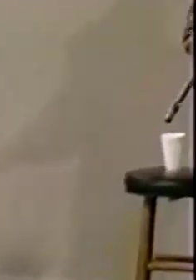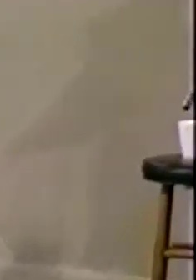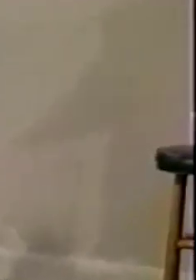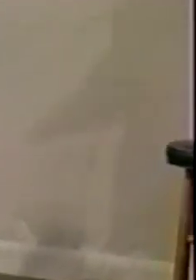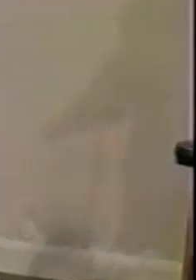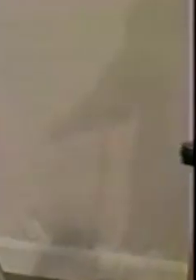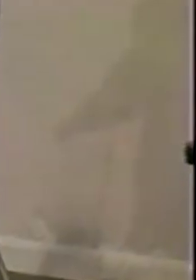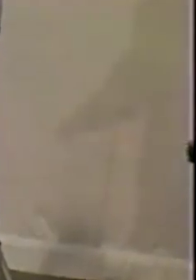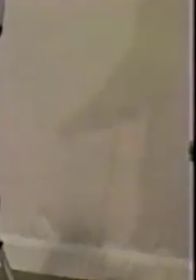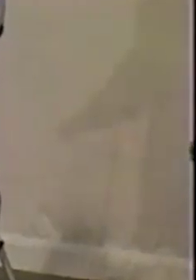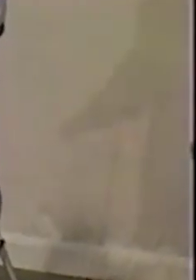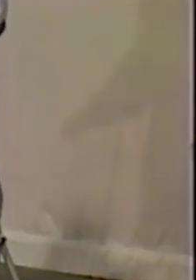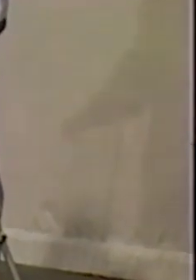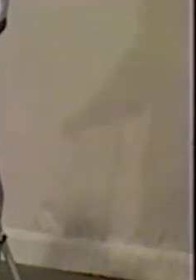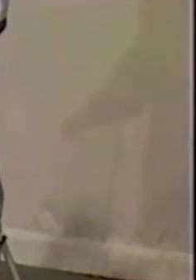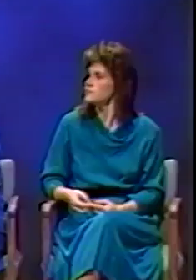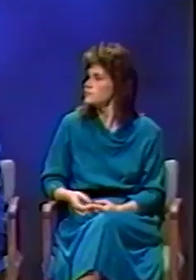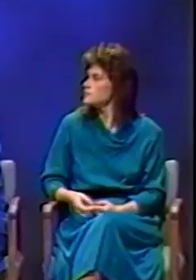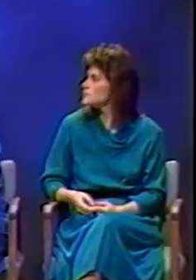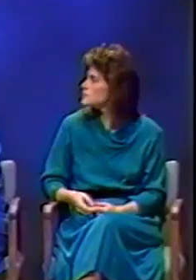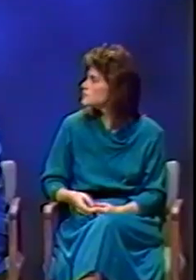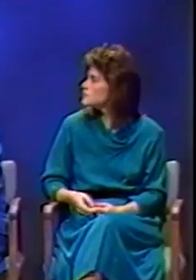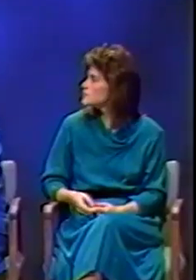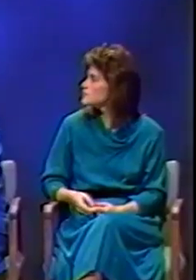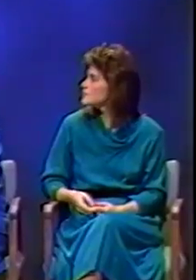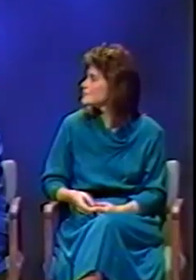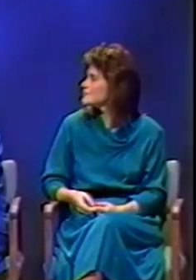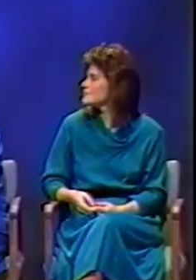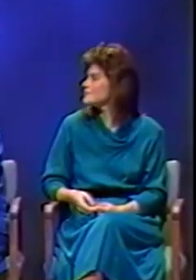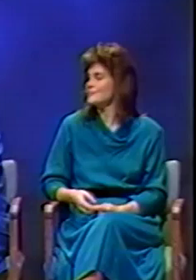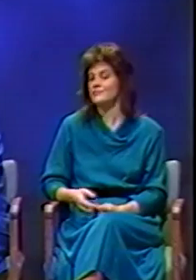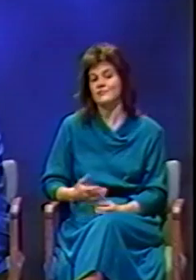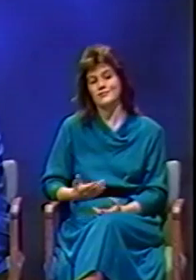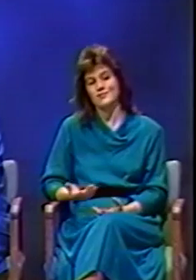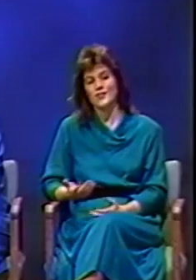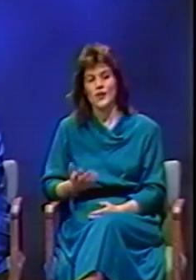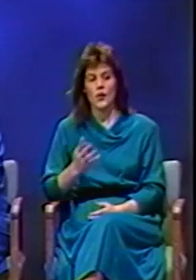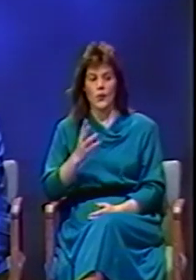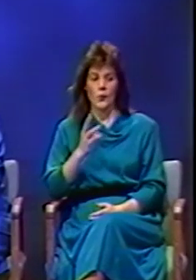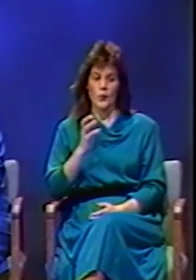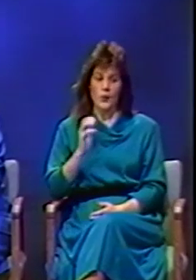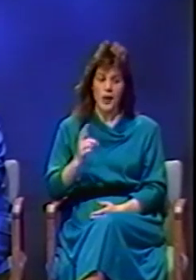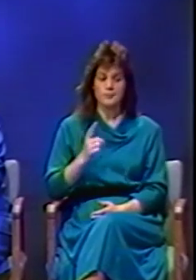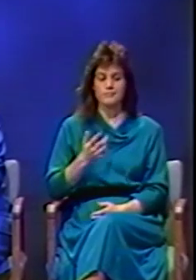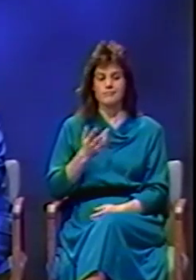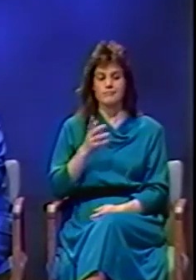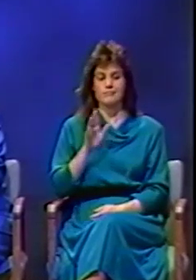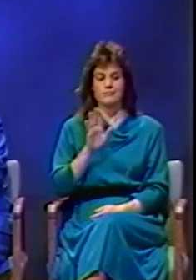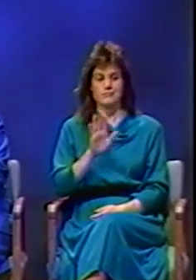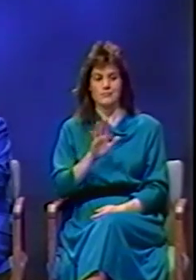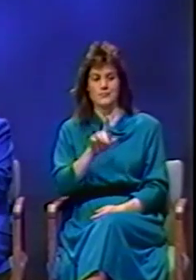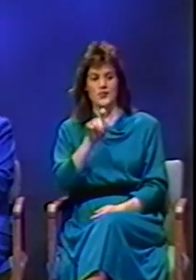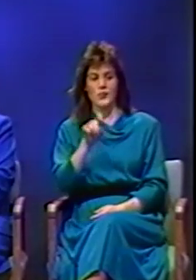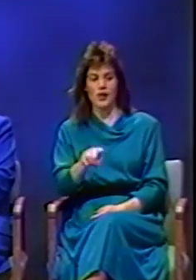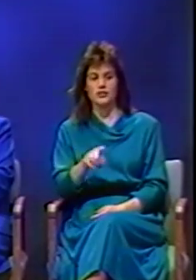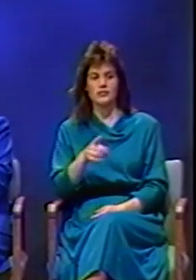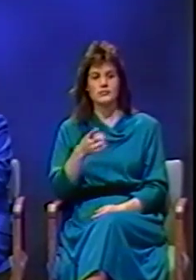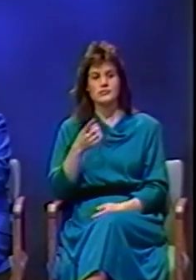than just within New York State to make phone calls. Well, I think that question was primarily the